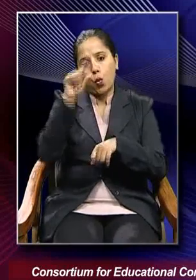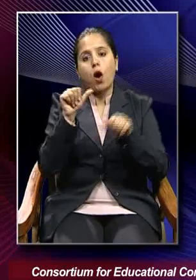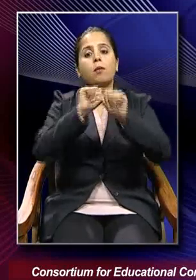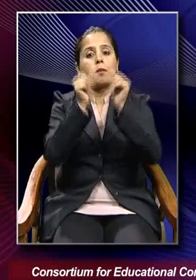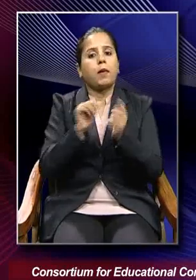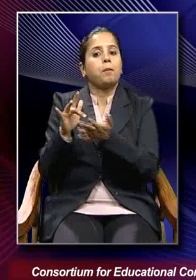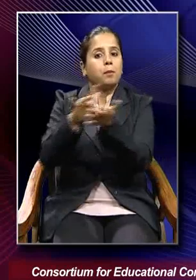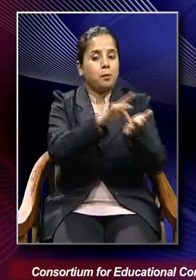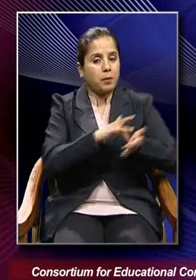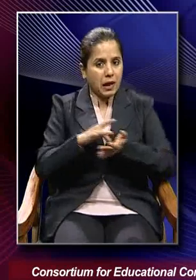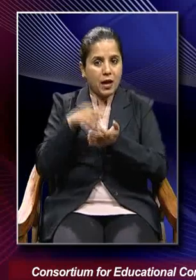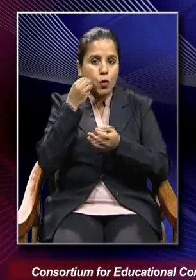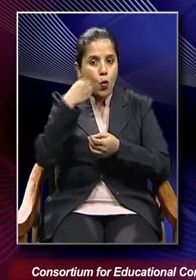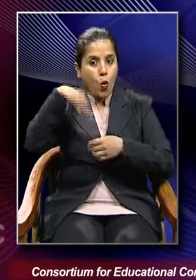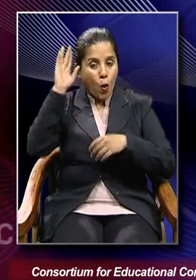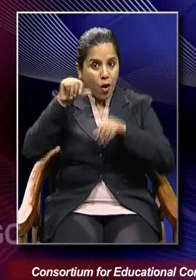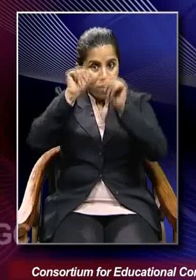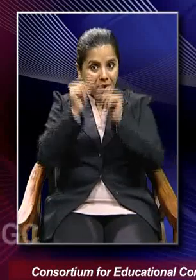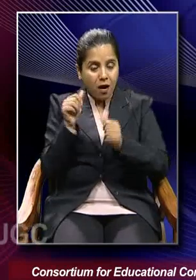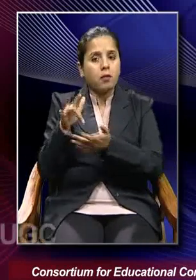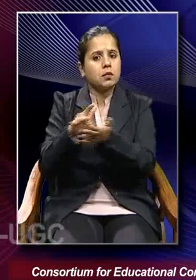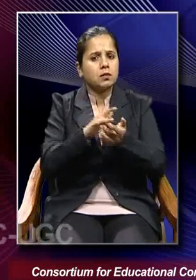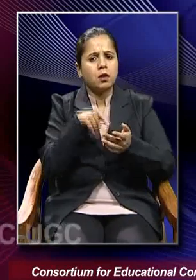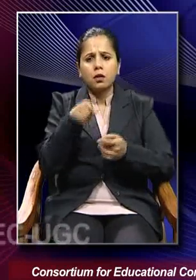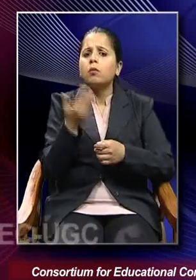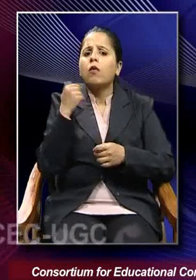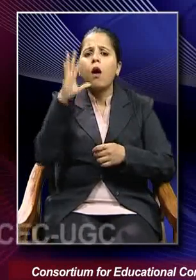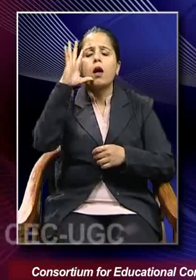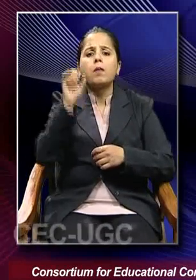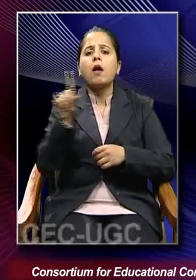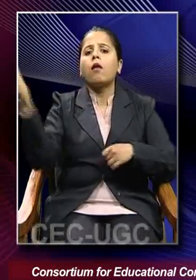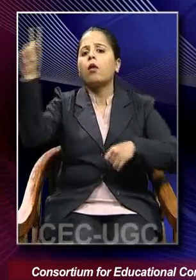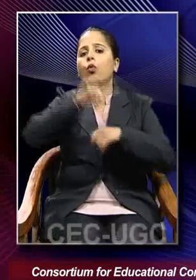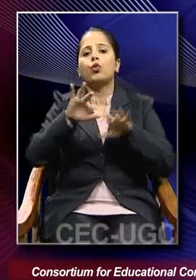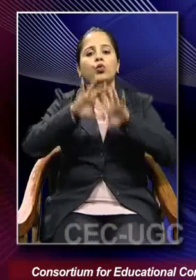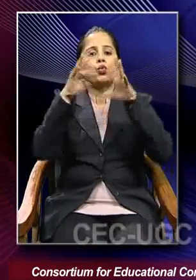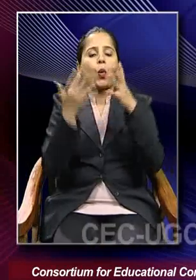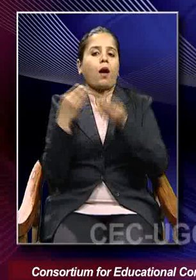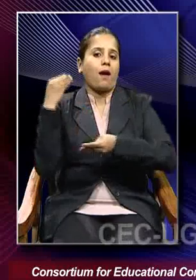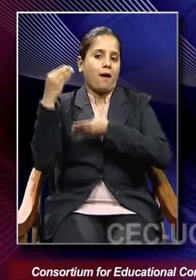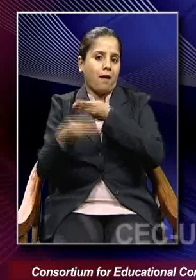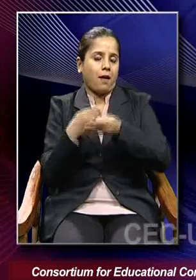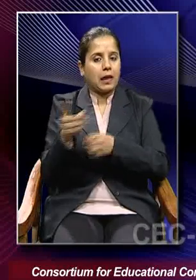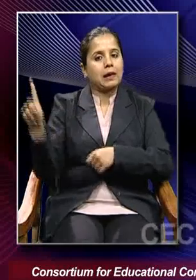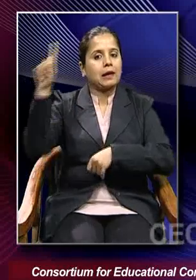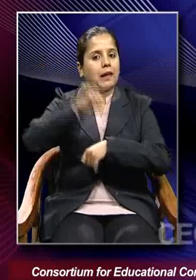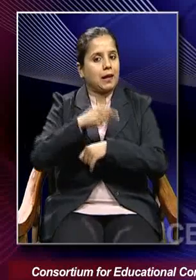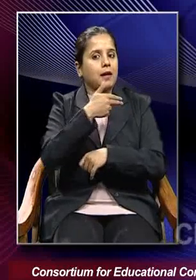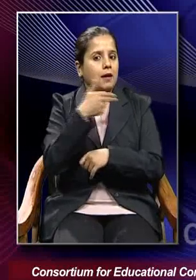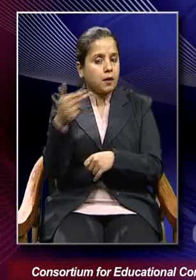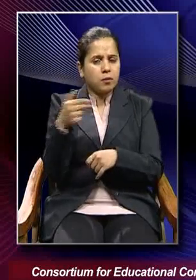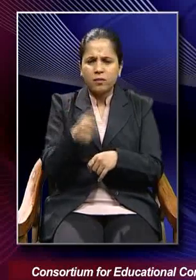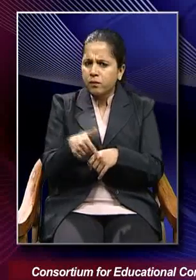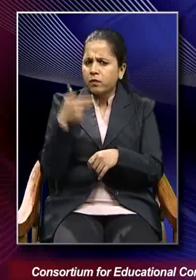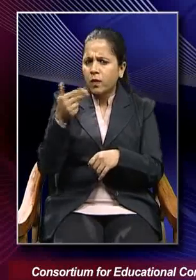and Sites. This day is also known as World Heritage Day. This day